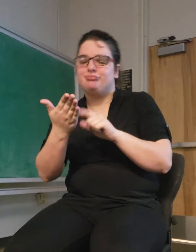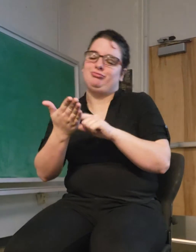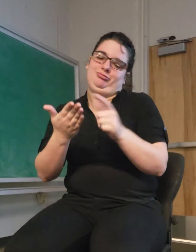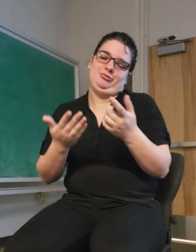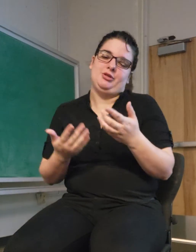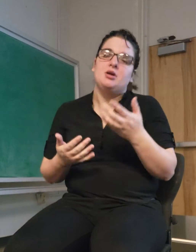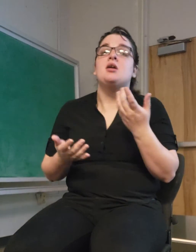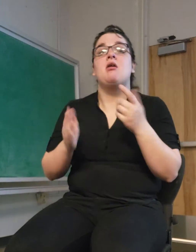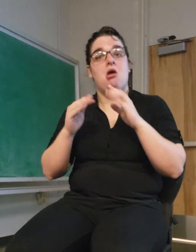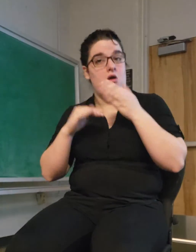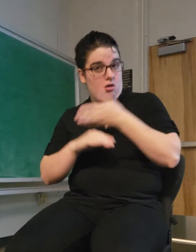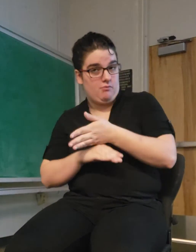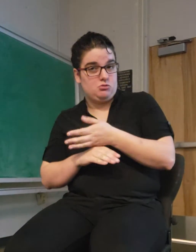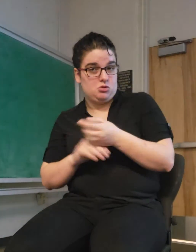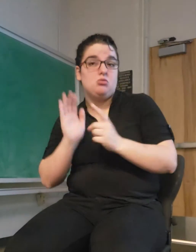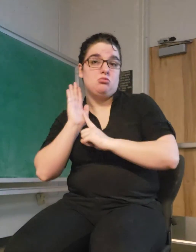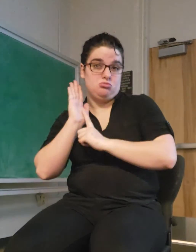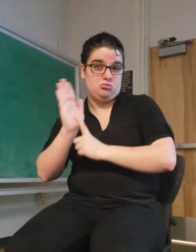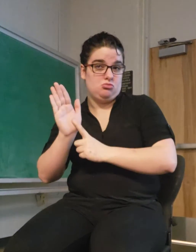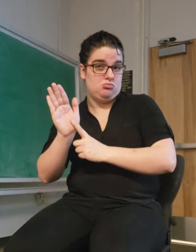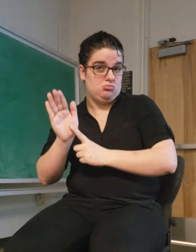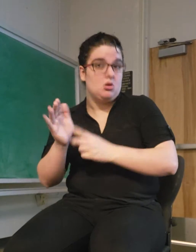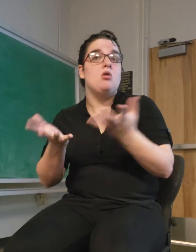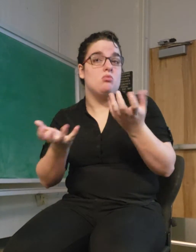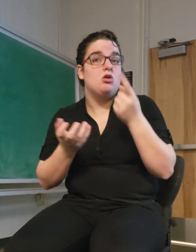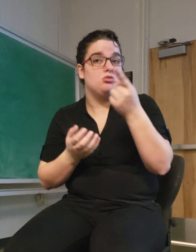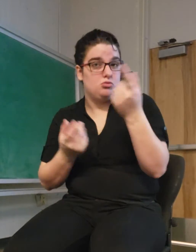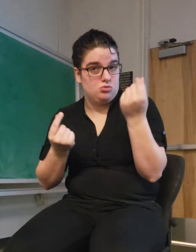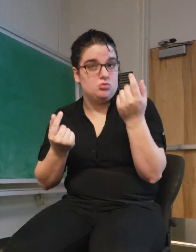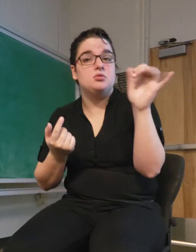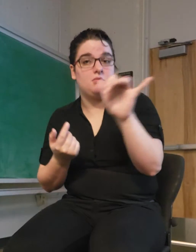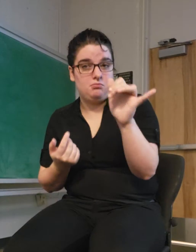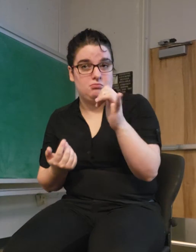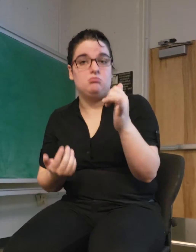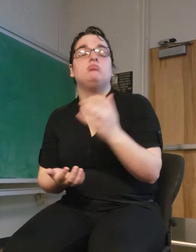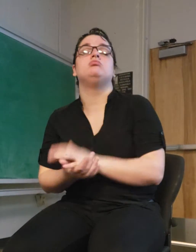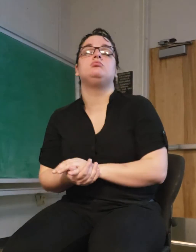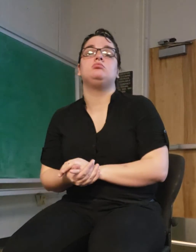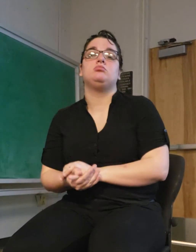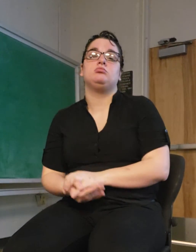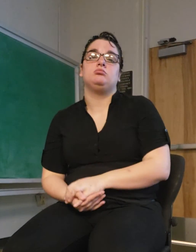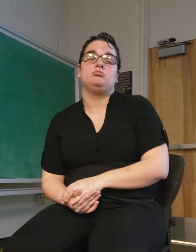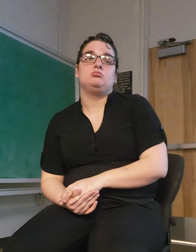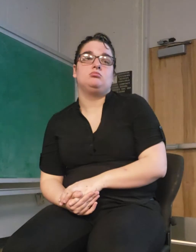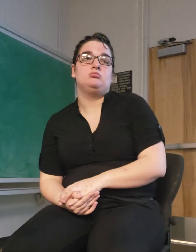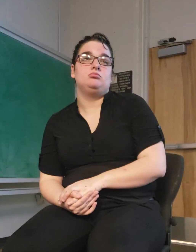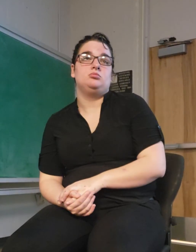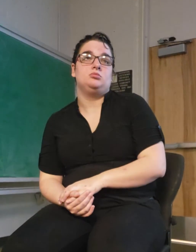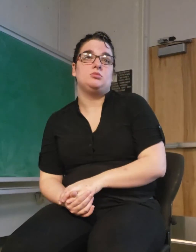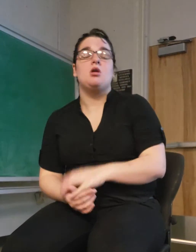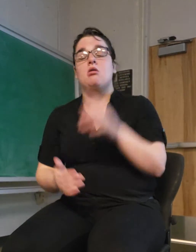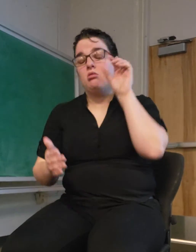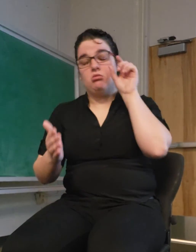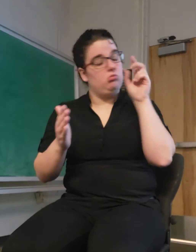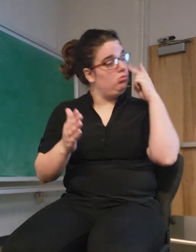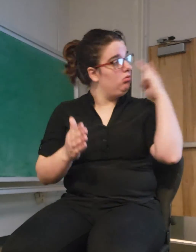that I want you to do the calculation for the hydrogen beta line. Alright, so let's look at what we're doing here. The equation